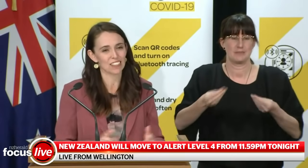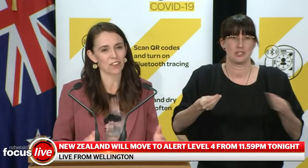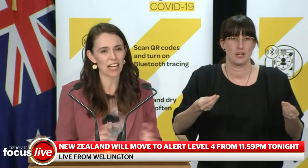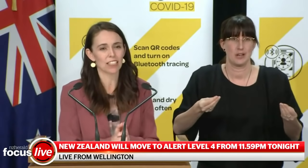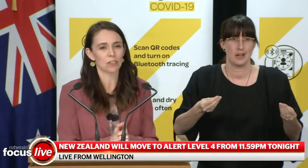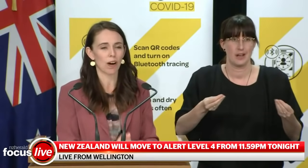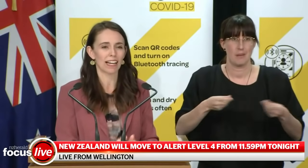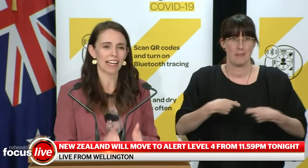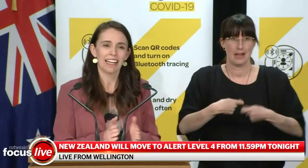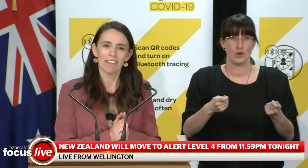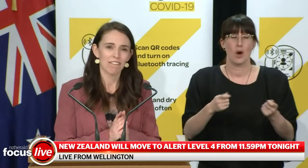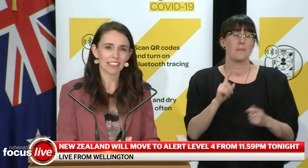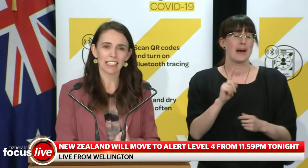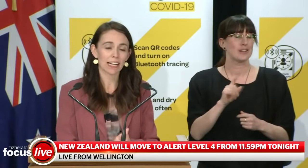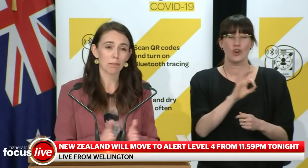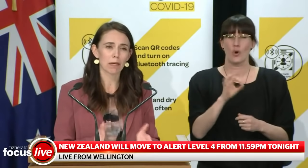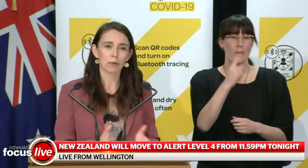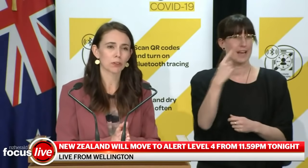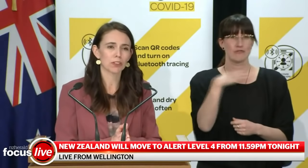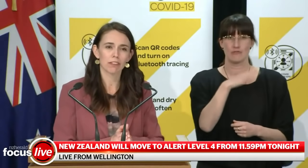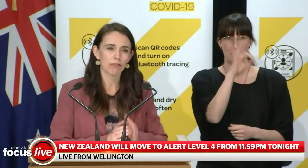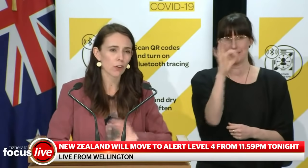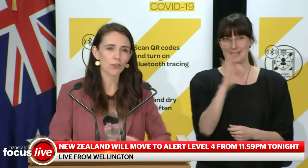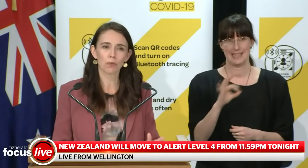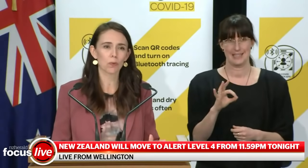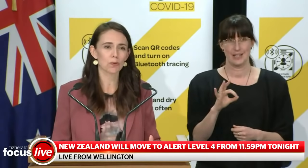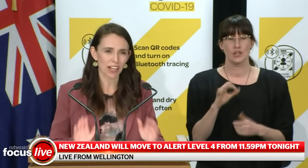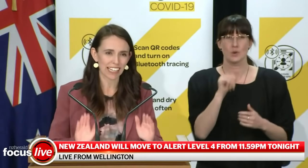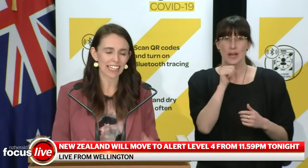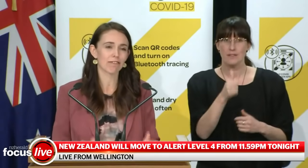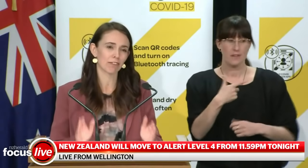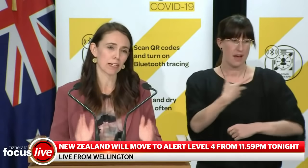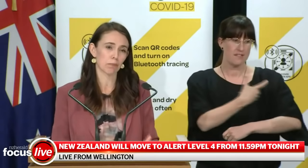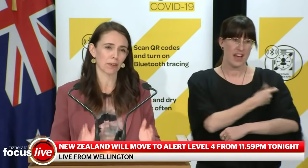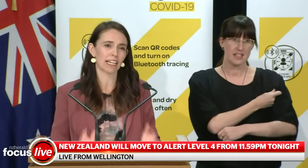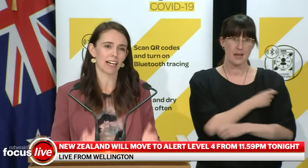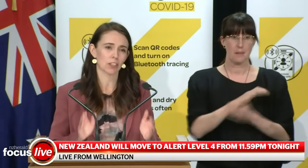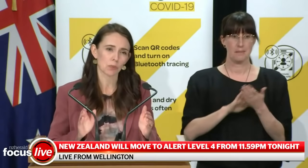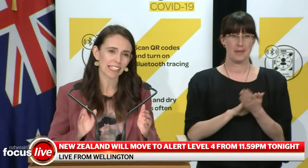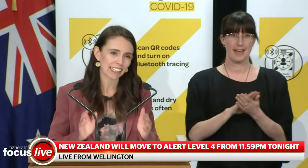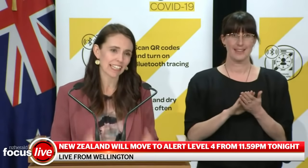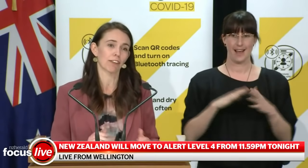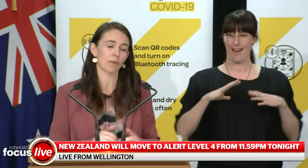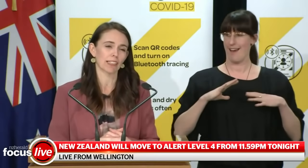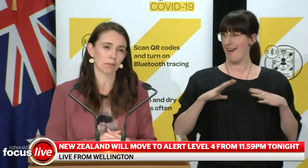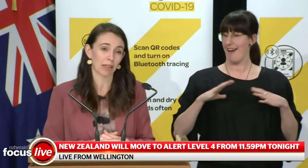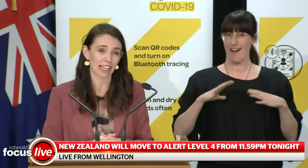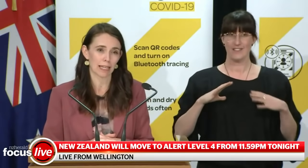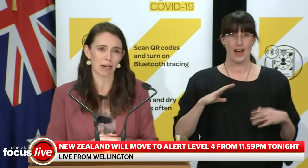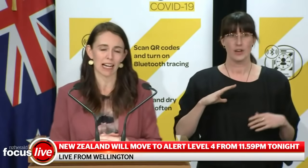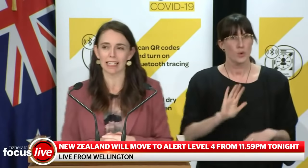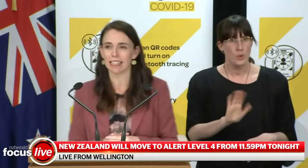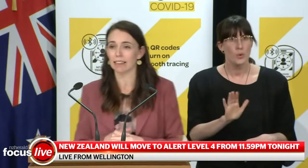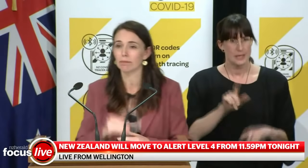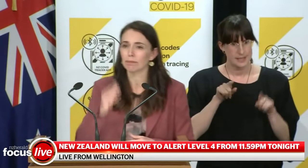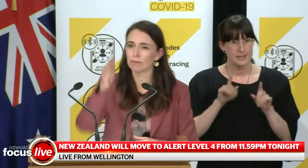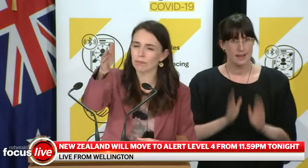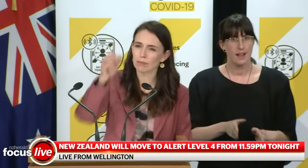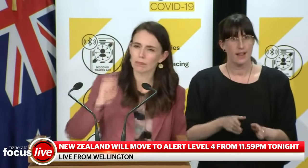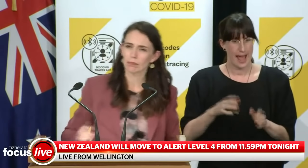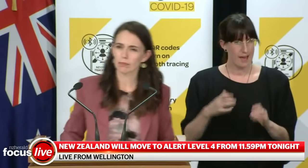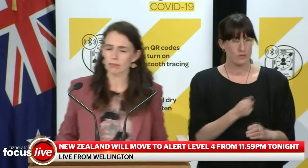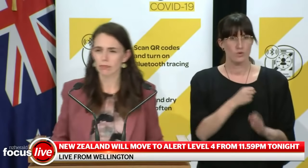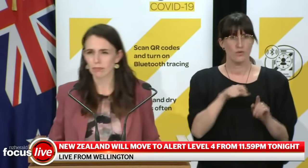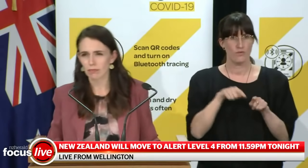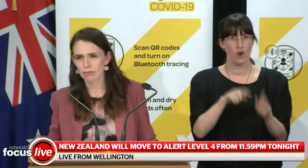100%. And so that's why vaccinated people should follow the rules like everybody else. We need everyone to play their part here. We've